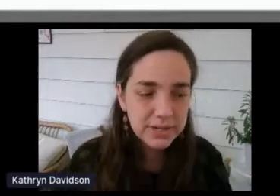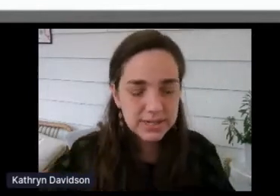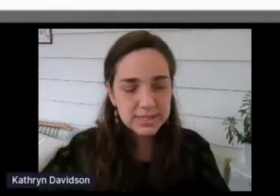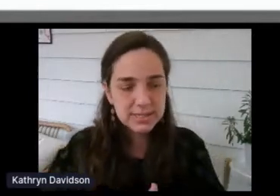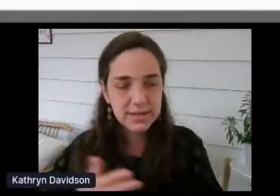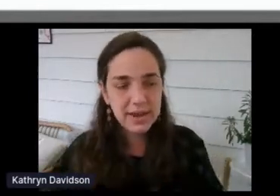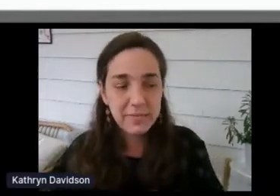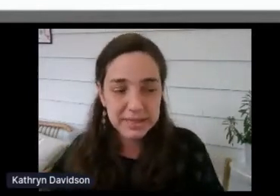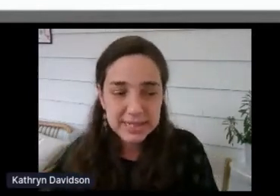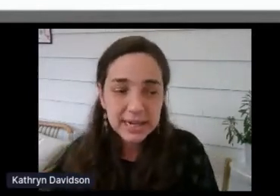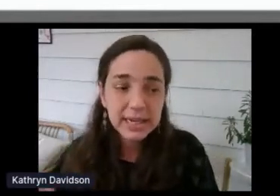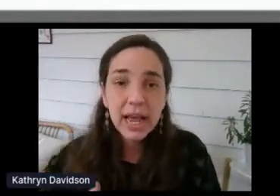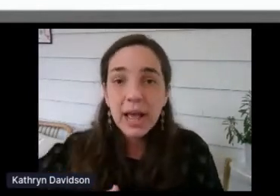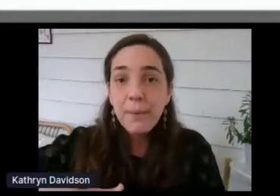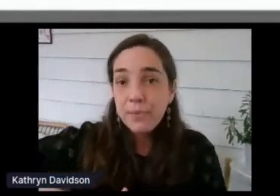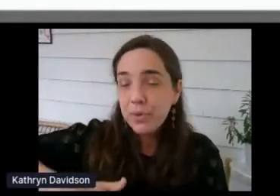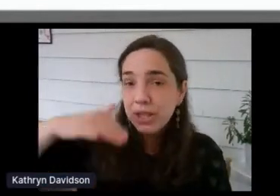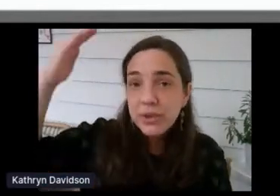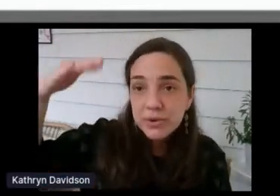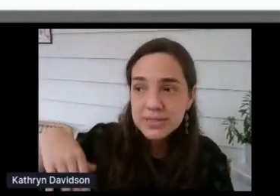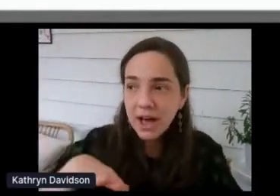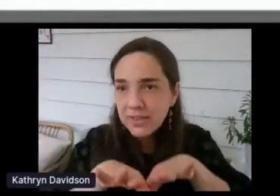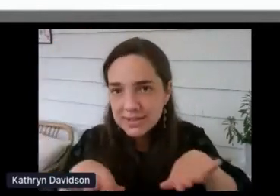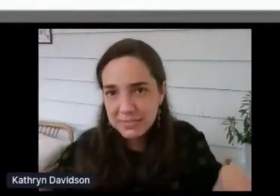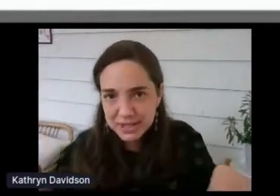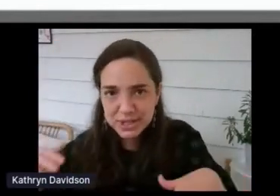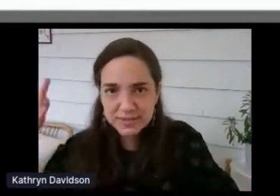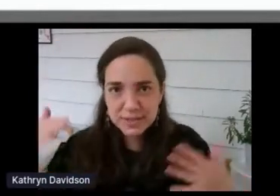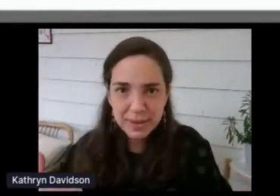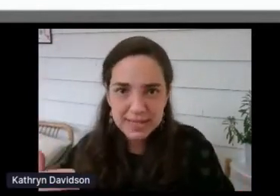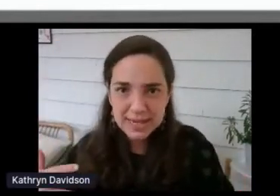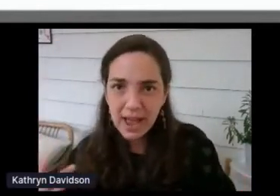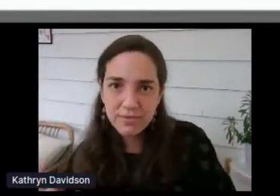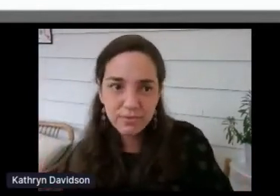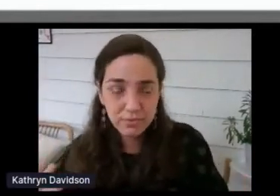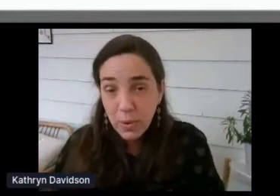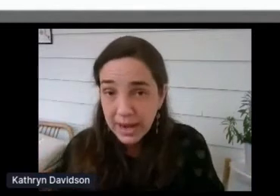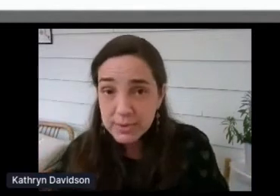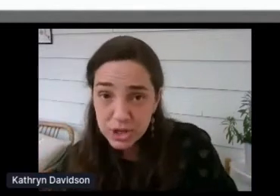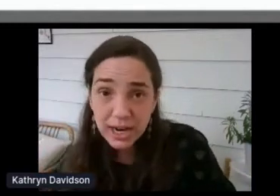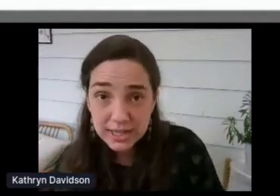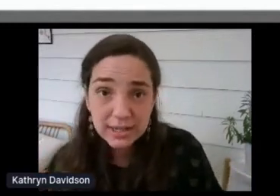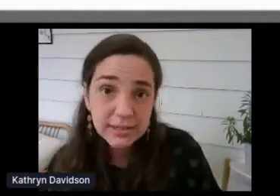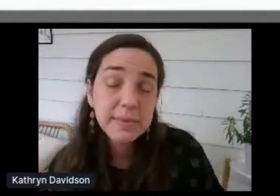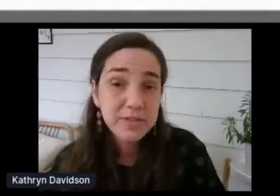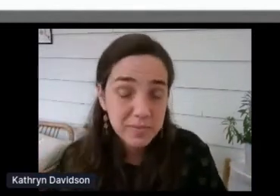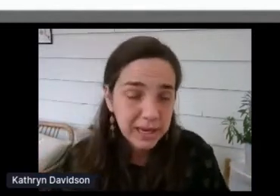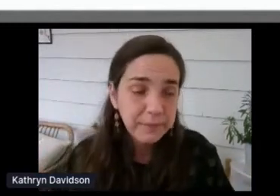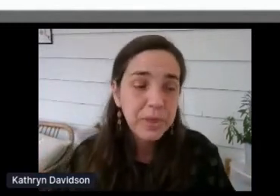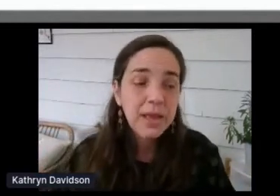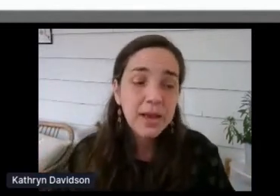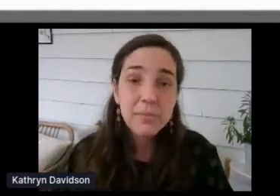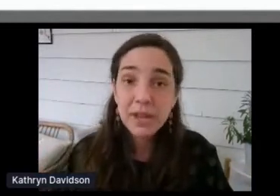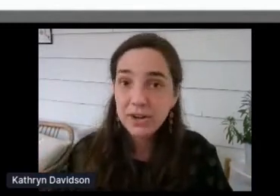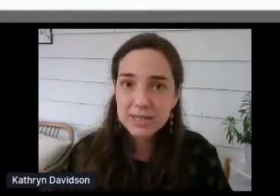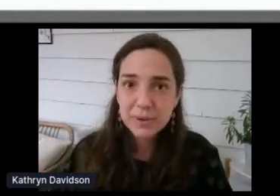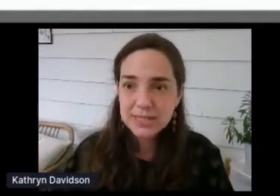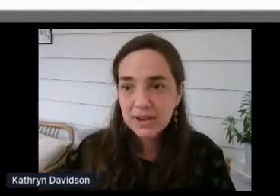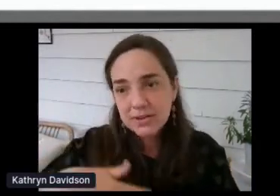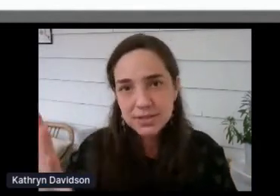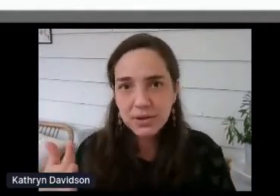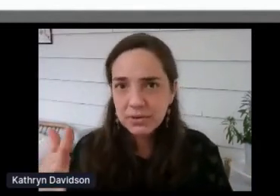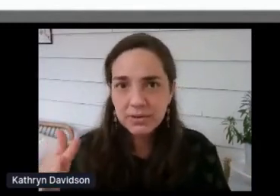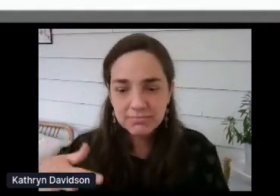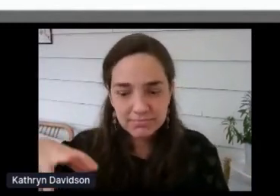sign languages that have been studied, you can use other dimensions of space to have quite abstract types of meaning that are